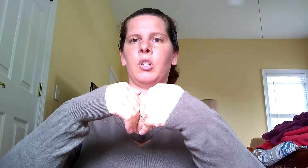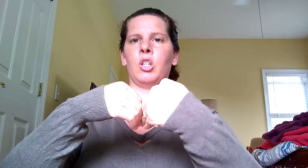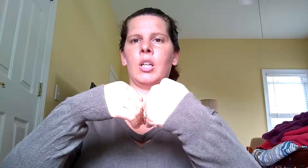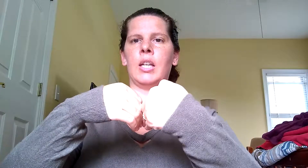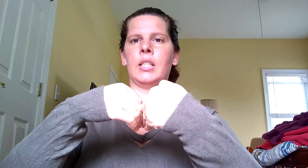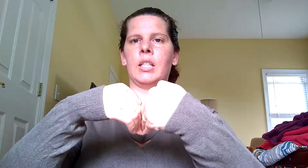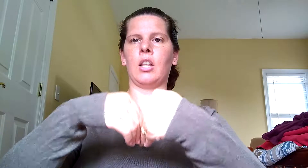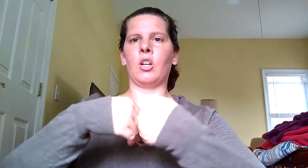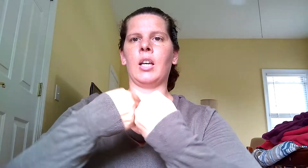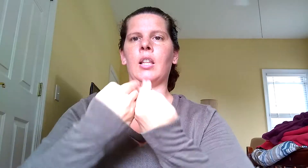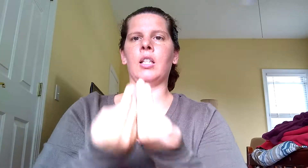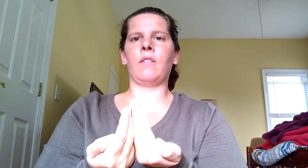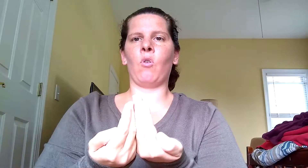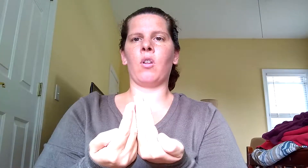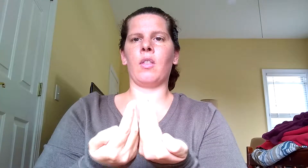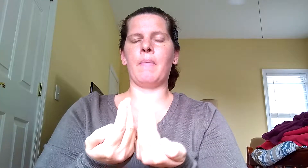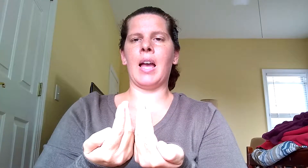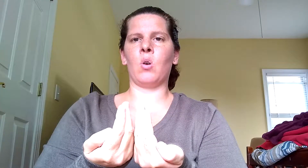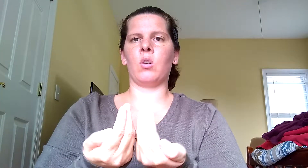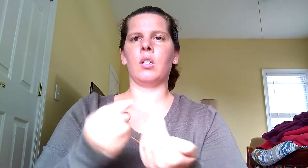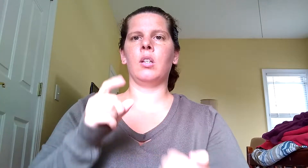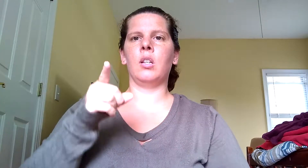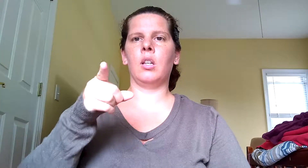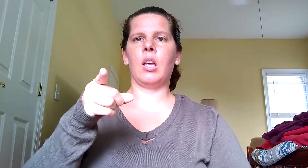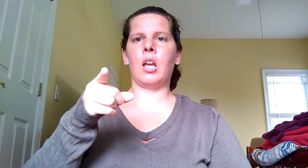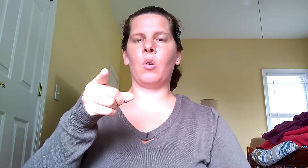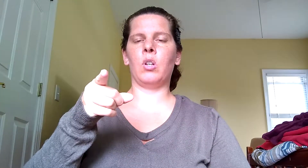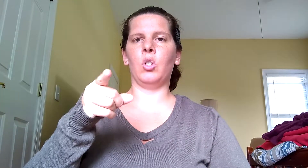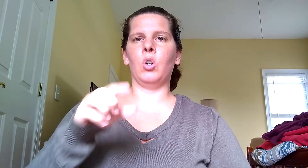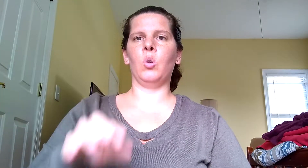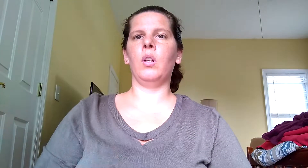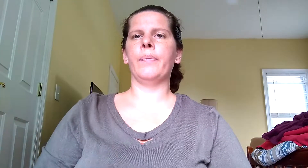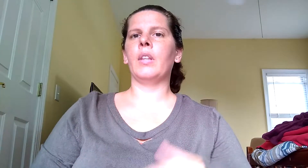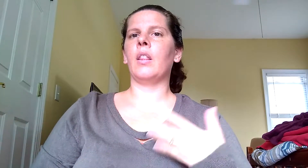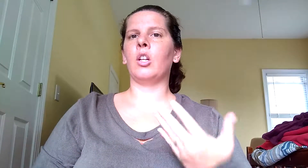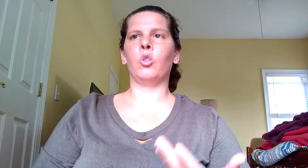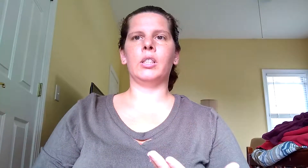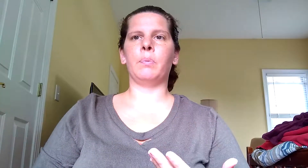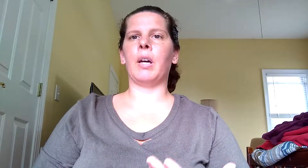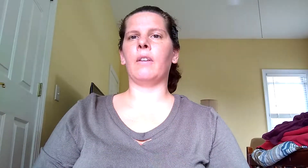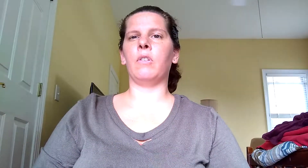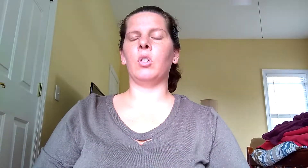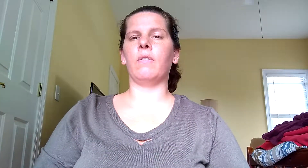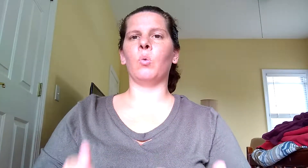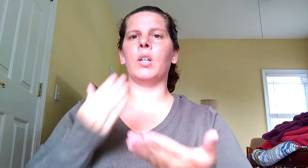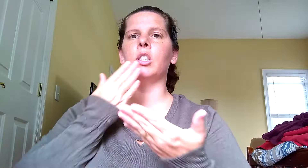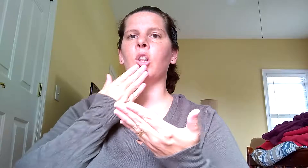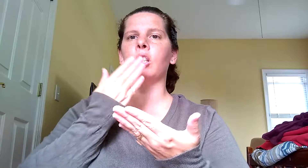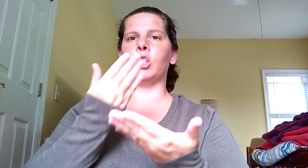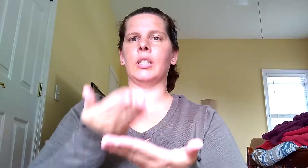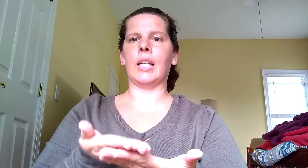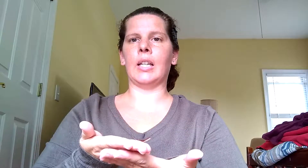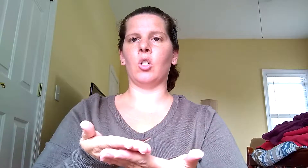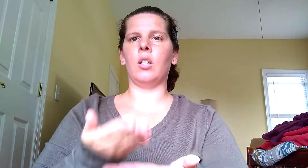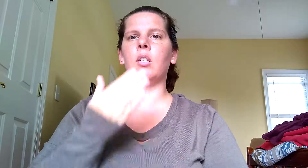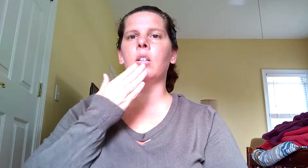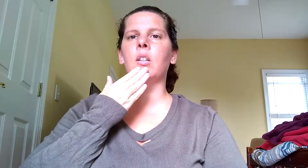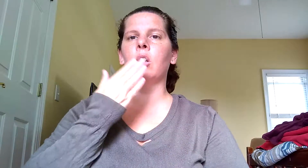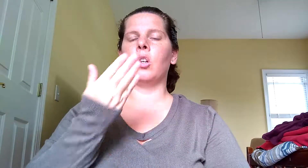your hands together like this, folding them out. How are you? They could respond a few different ways. They could just say good